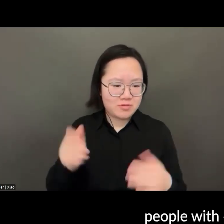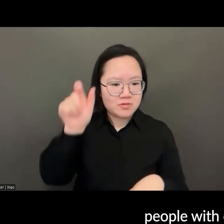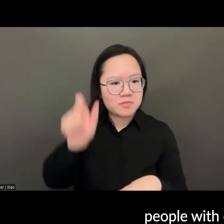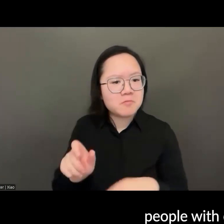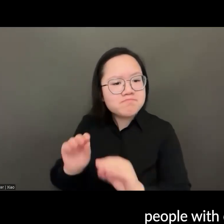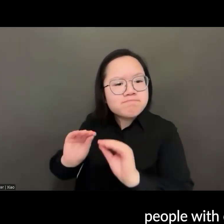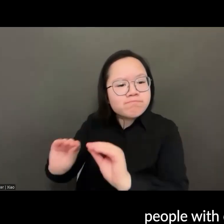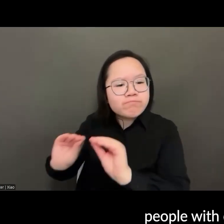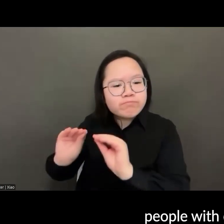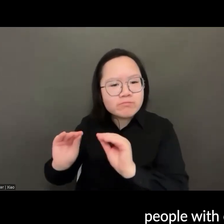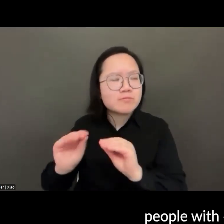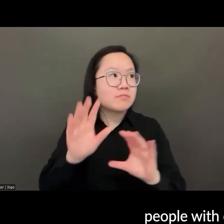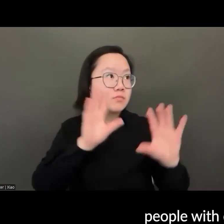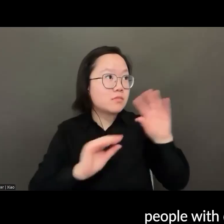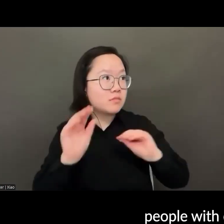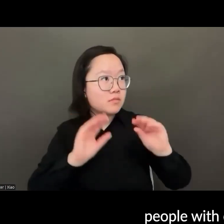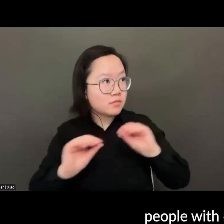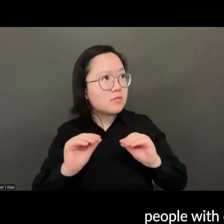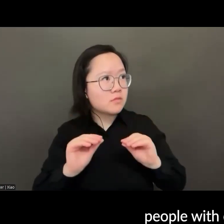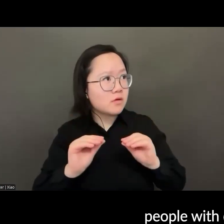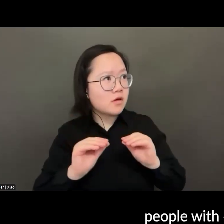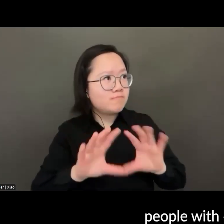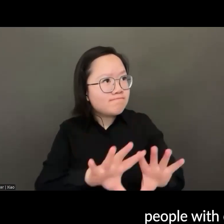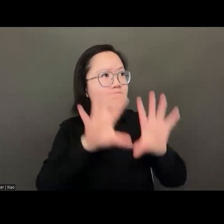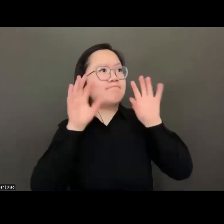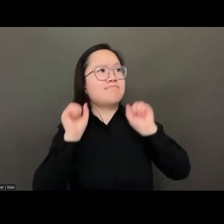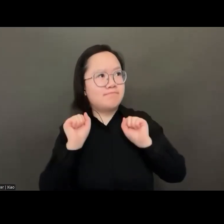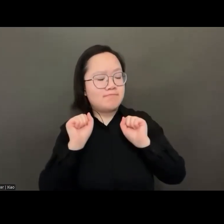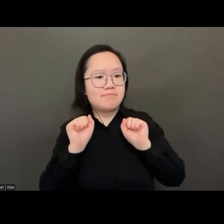complex disability can contribute a lot in employment, in